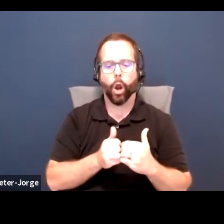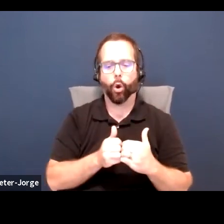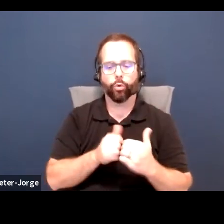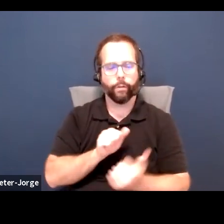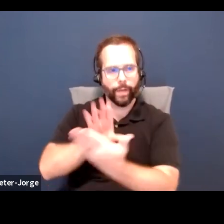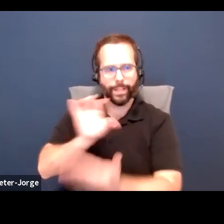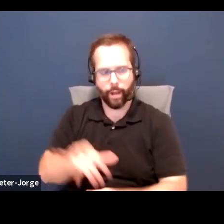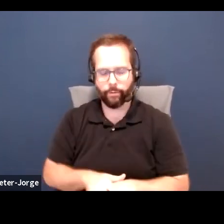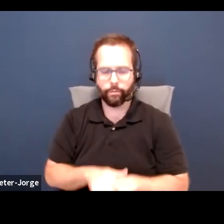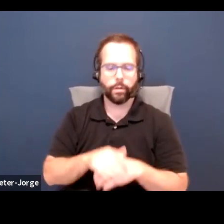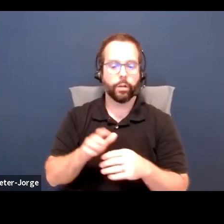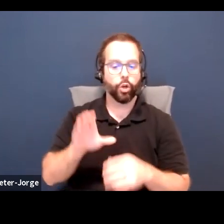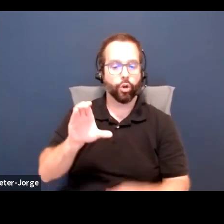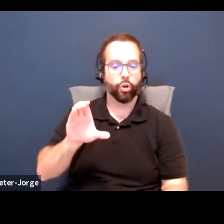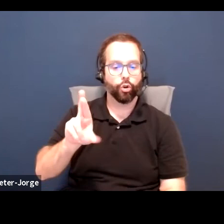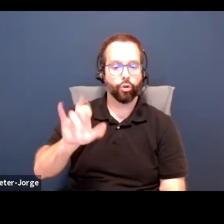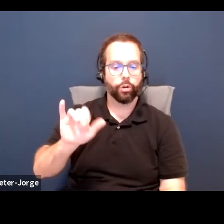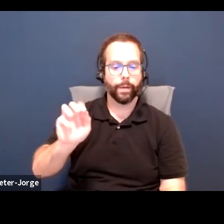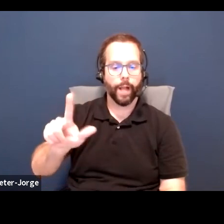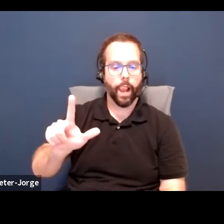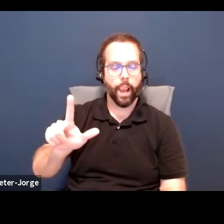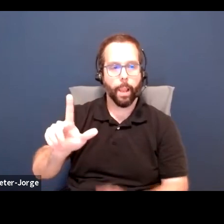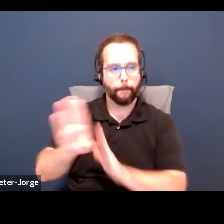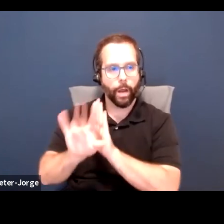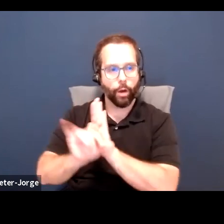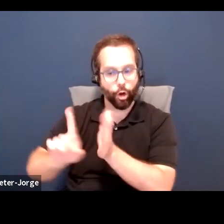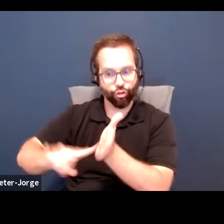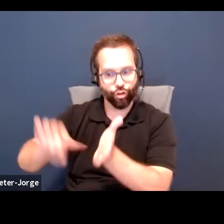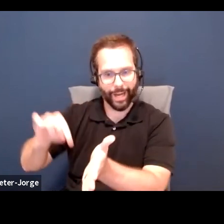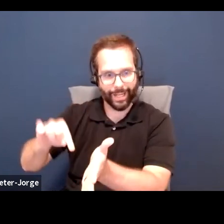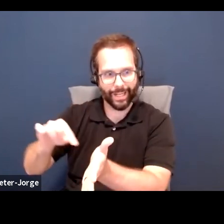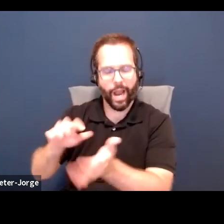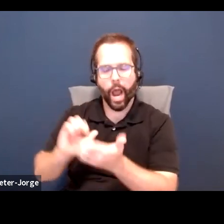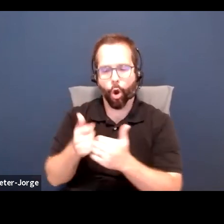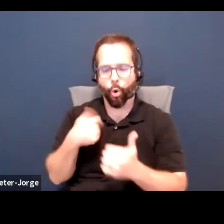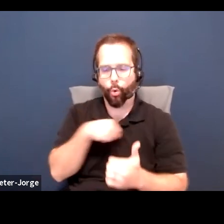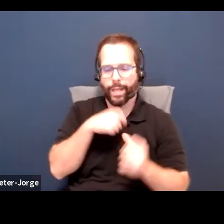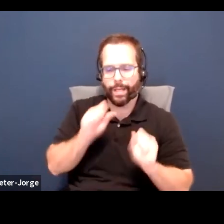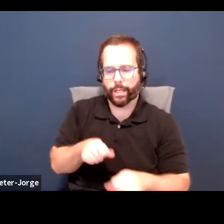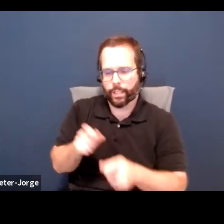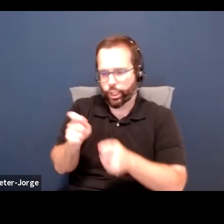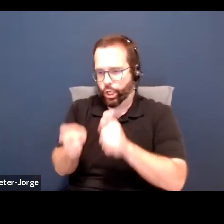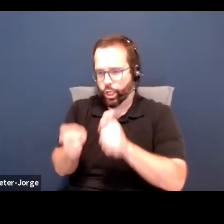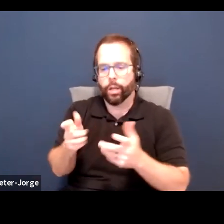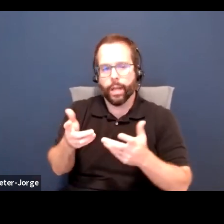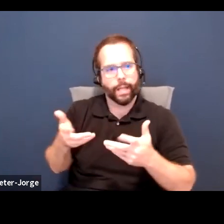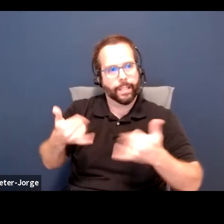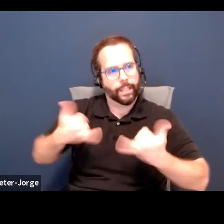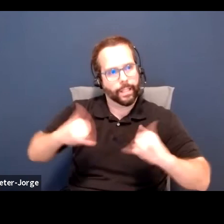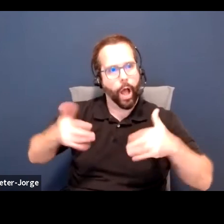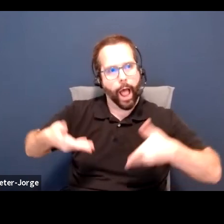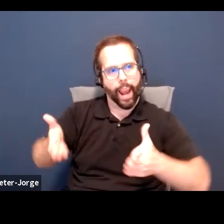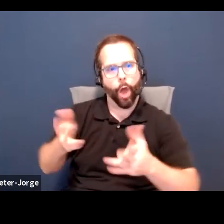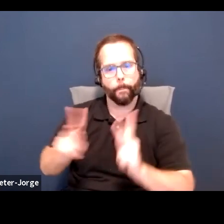criminal background check, how to make sure that people can still be eligible for housing. And I think there